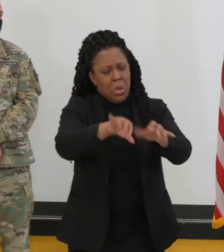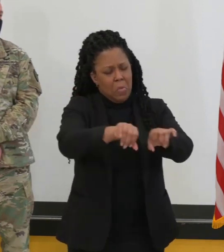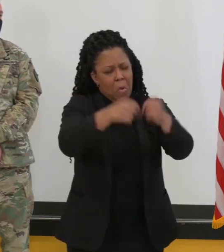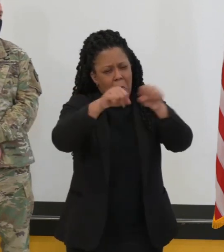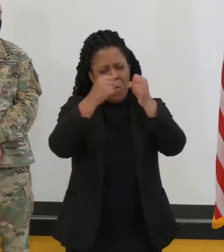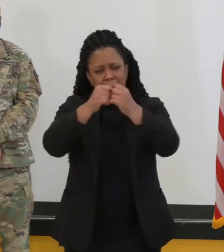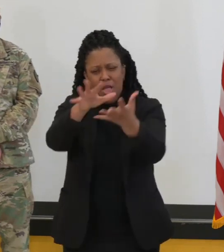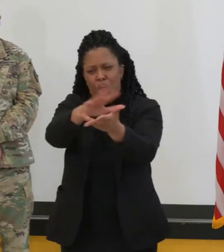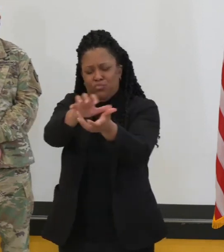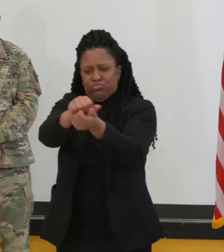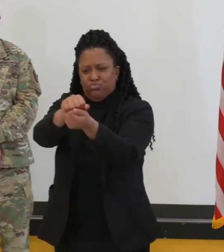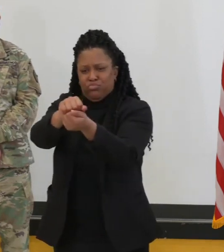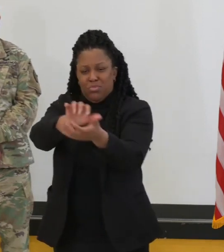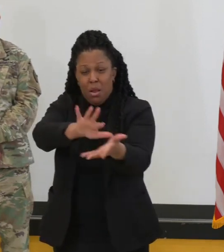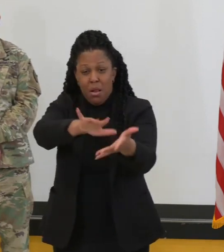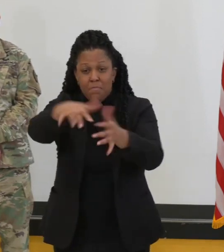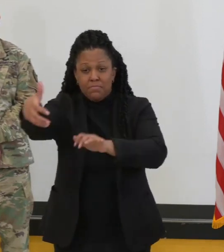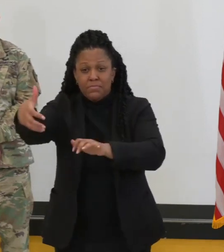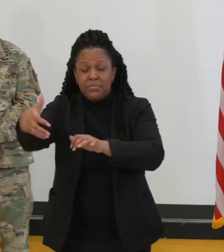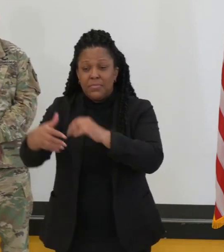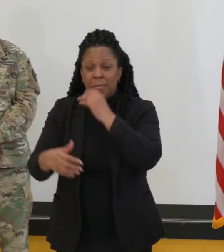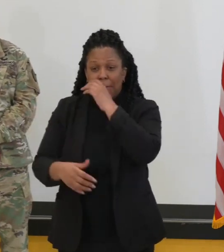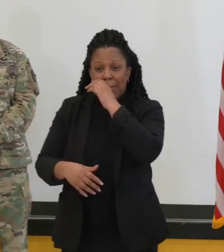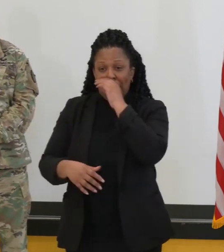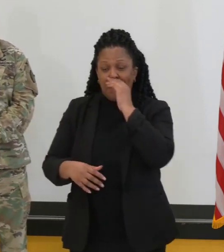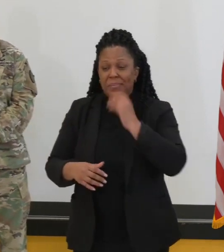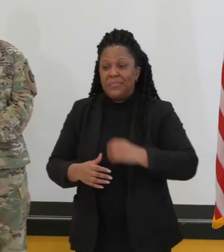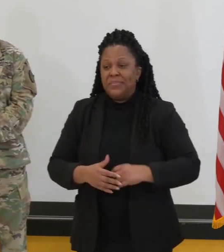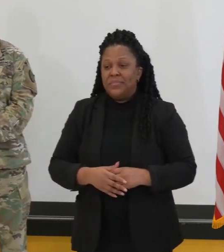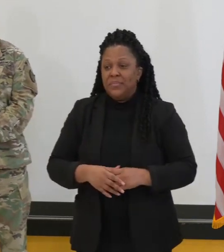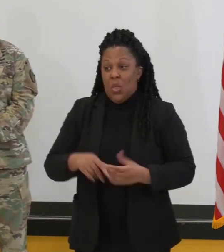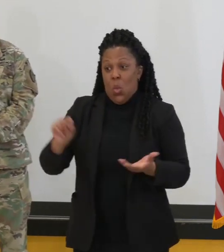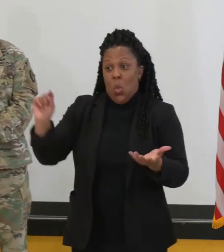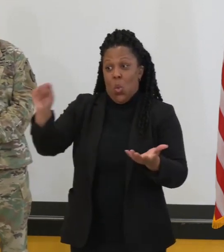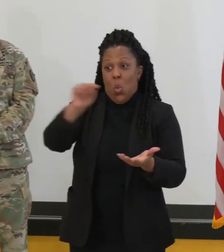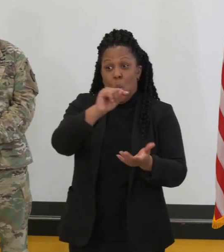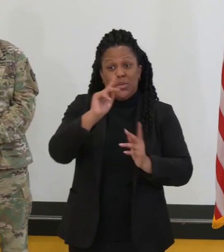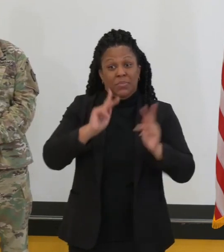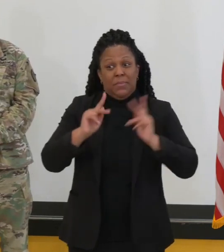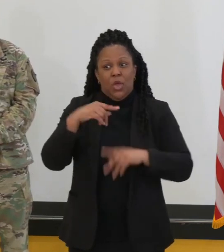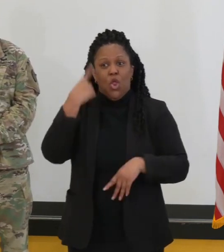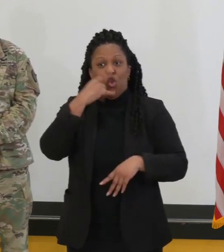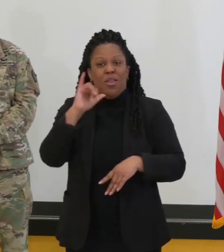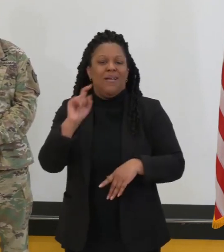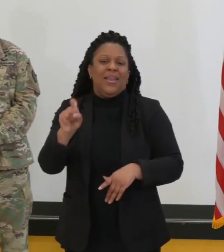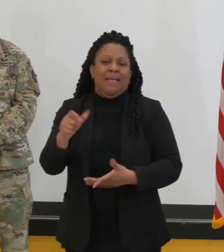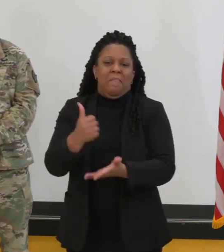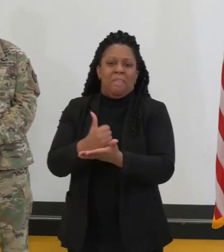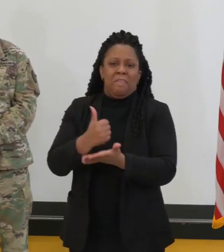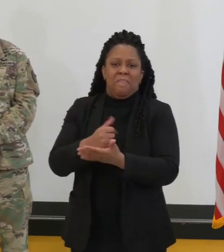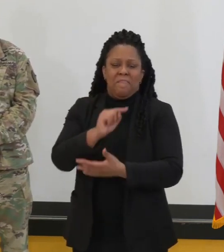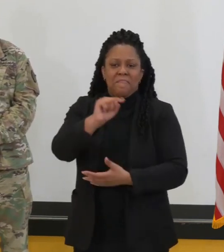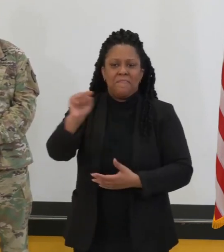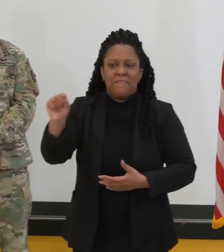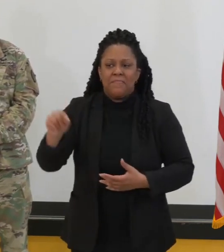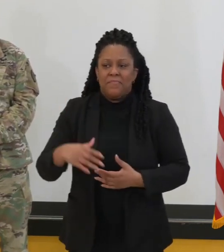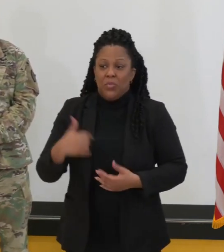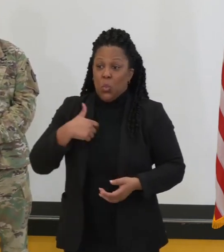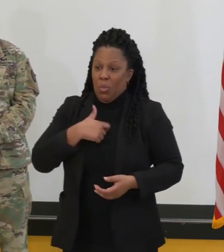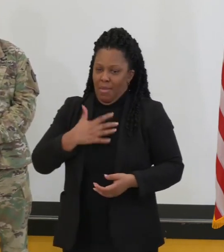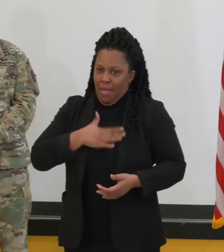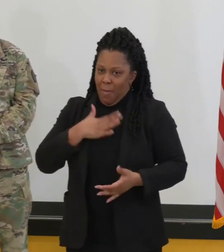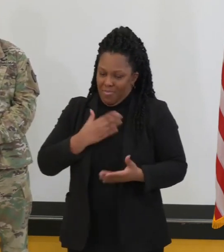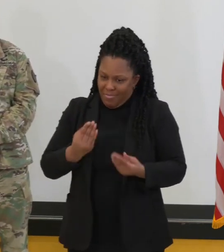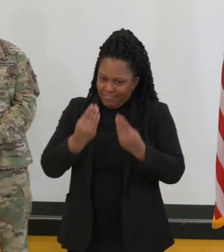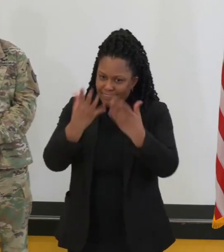they looked like they were in need of help. And we were happy to be able to try and provide that help. I would like to be